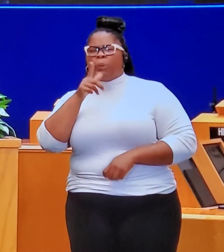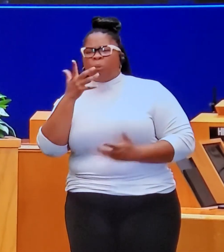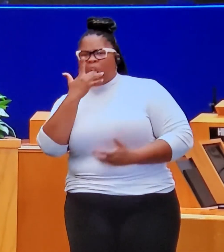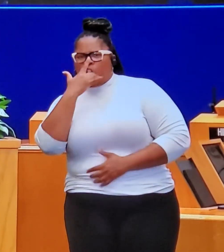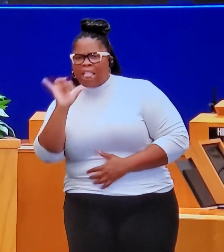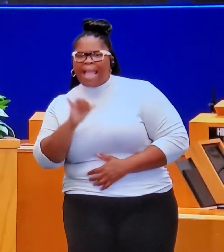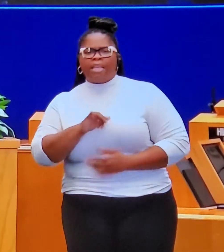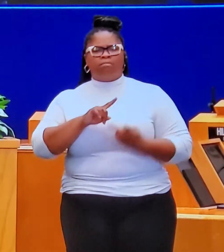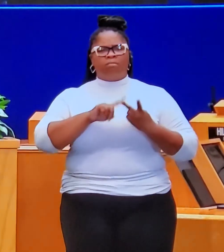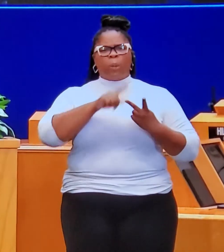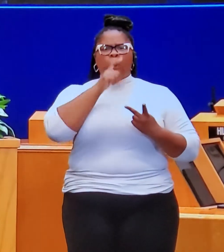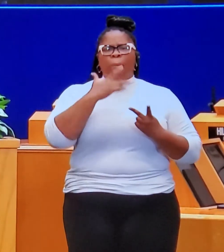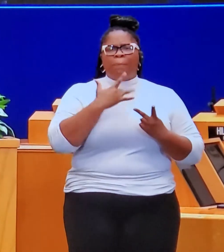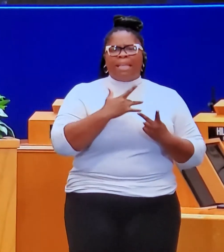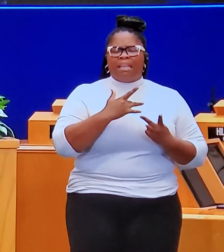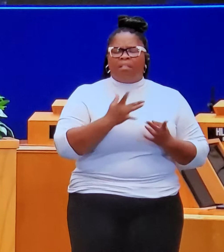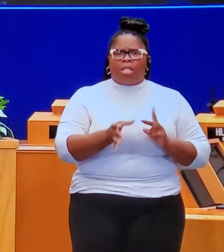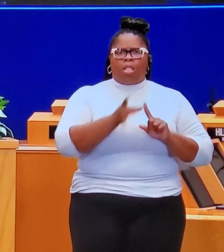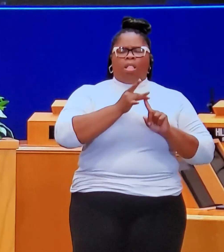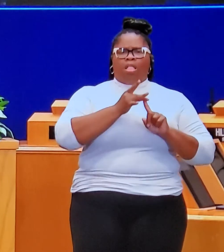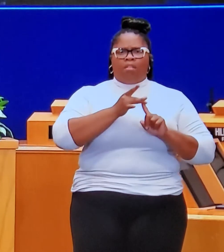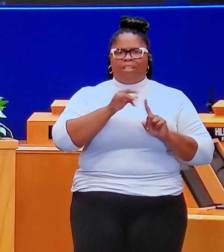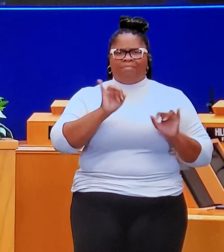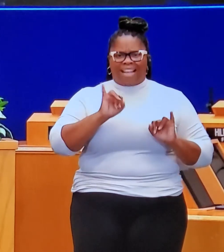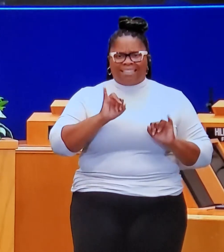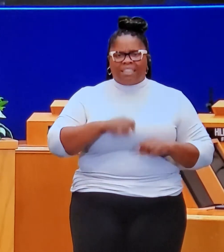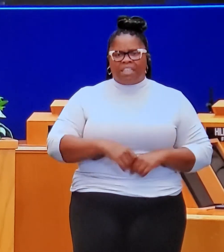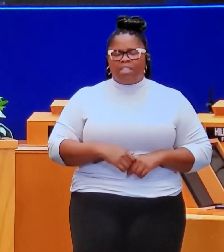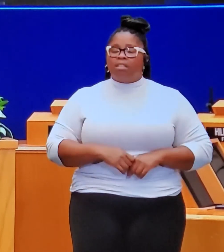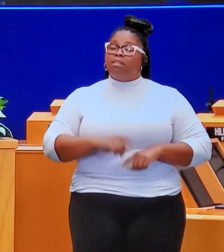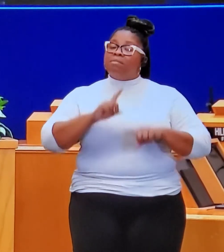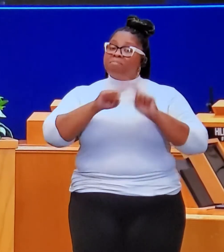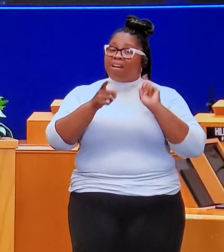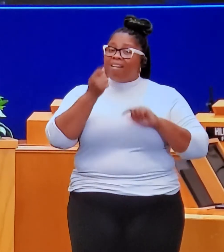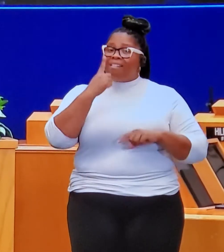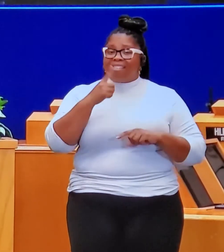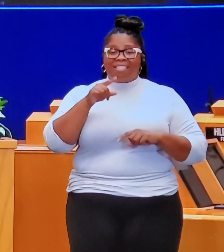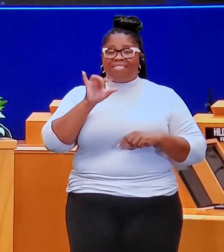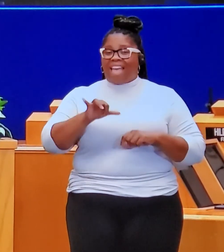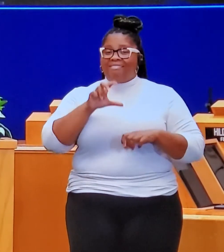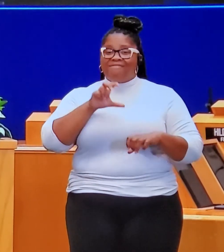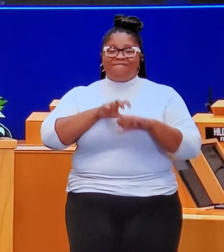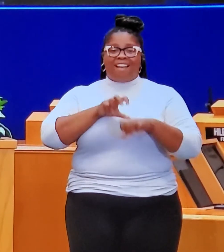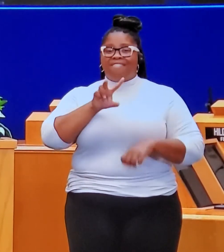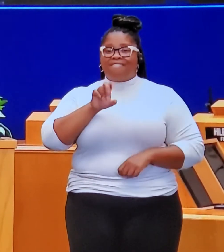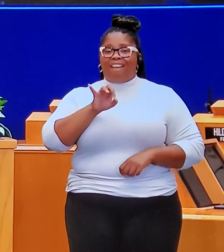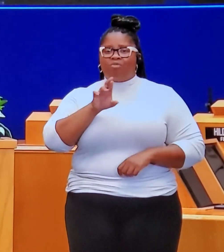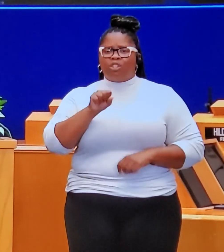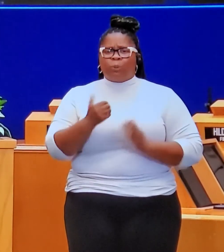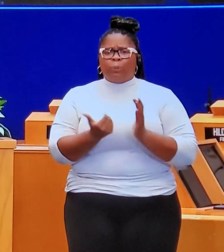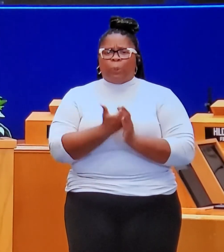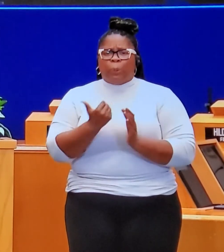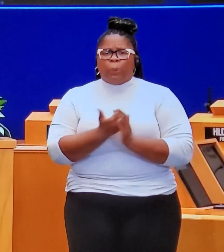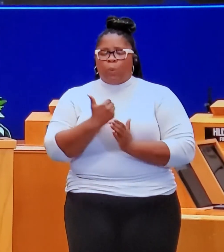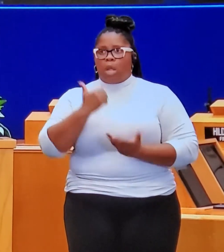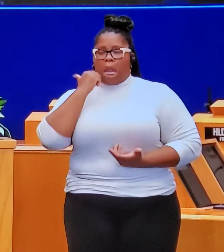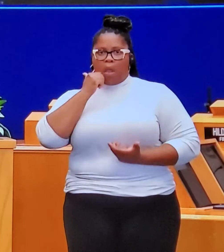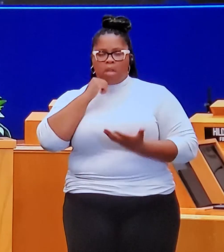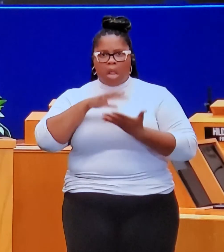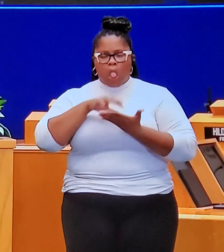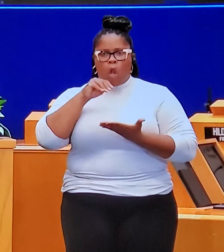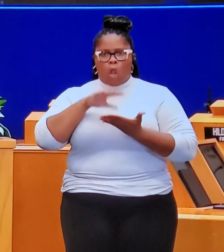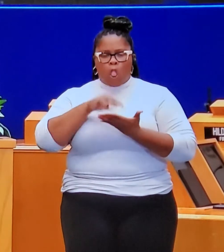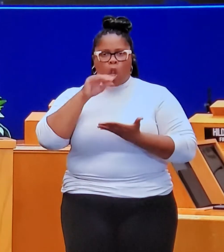infected. But because it's a new virus, and because we're learning more every day, it also does mean that we need